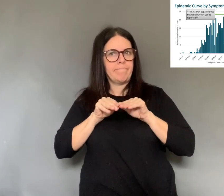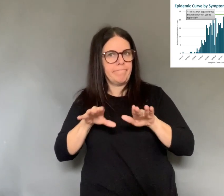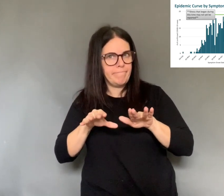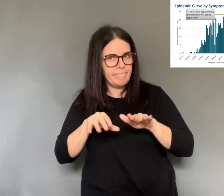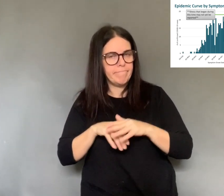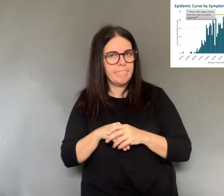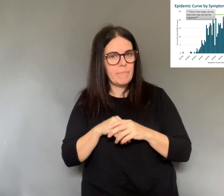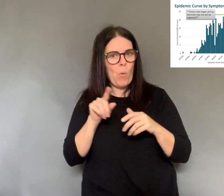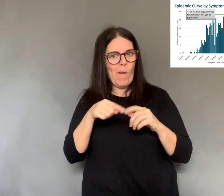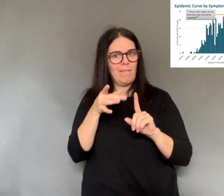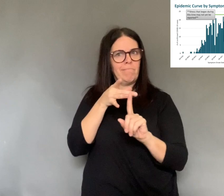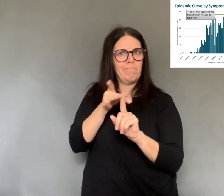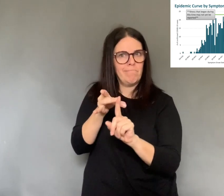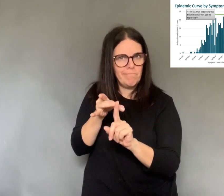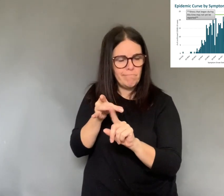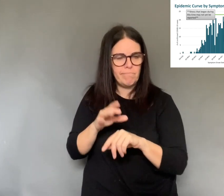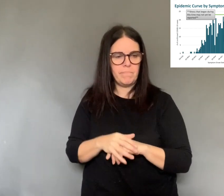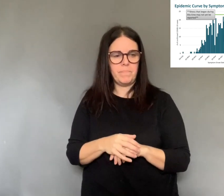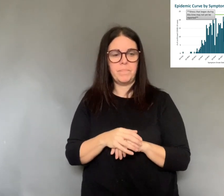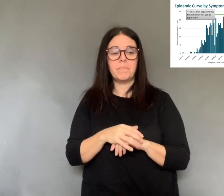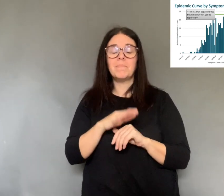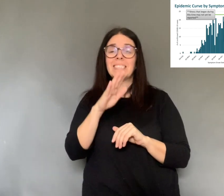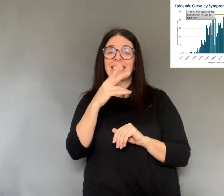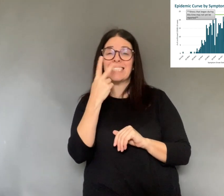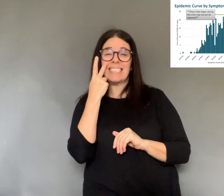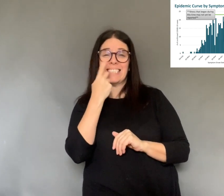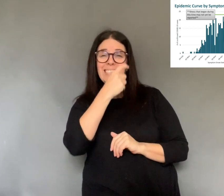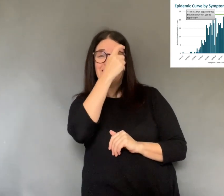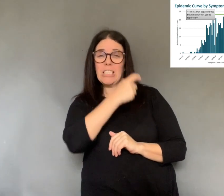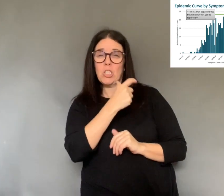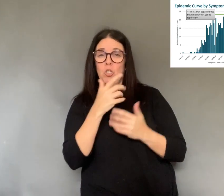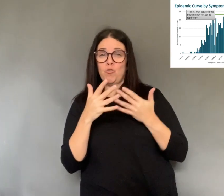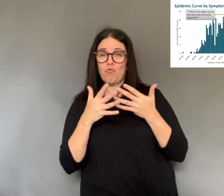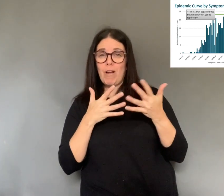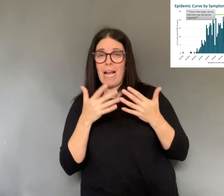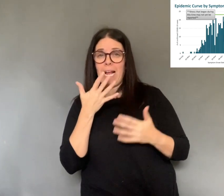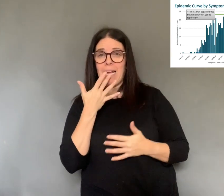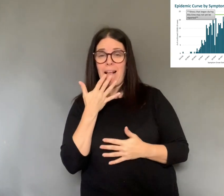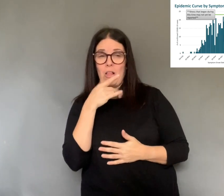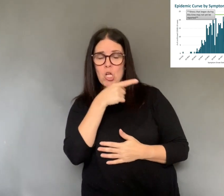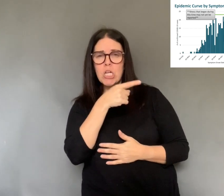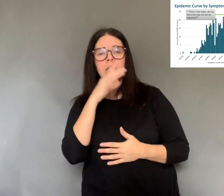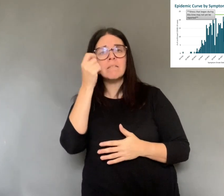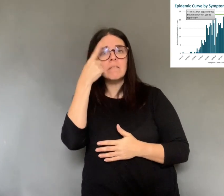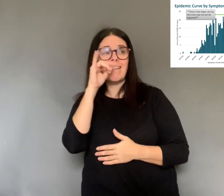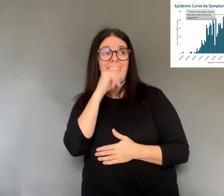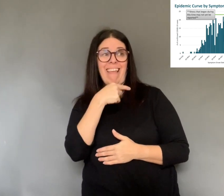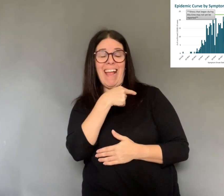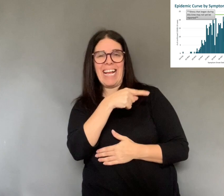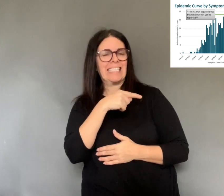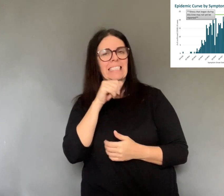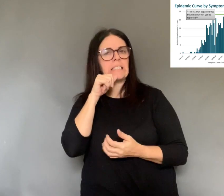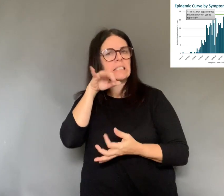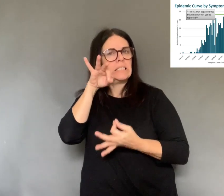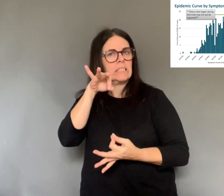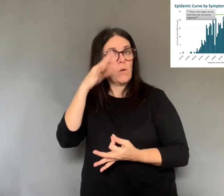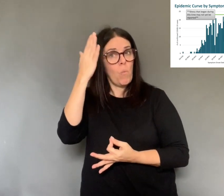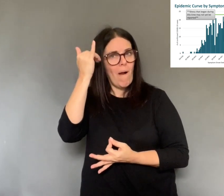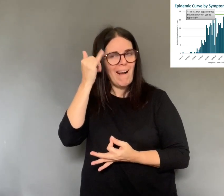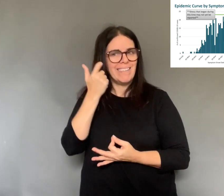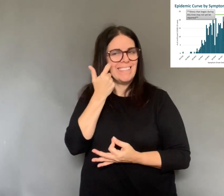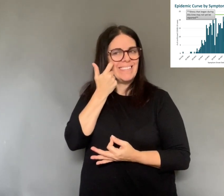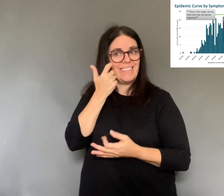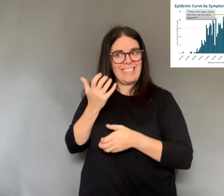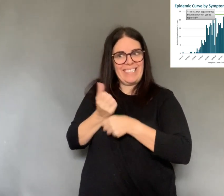and transmission happened. Please note that the data presented in the shaded area may not be reported yet to public